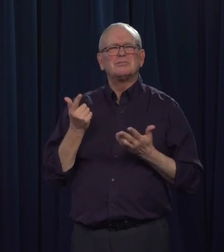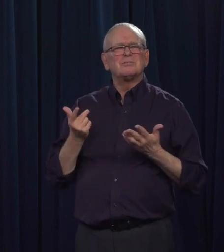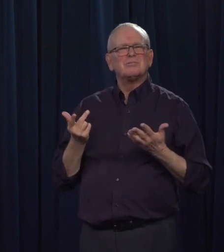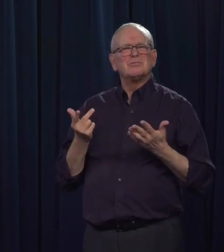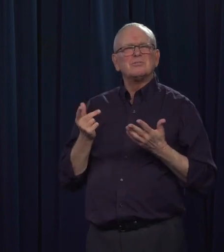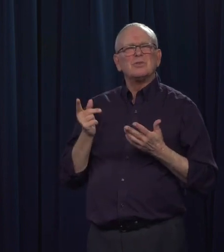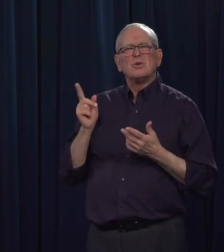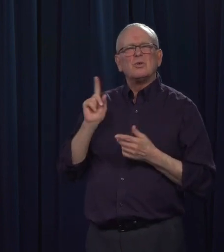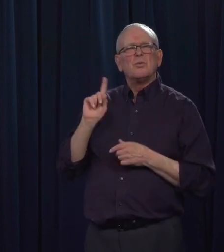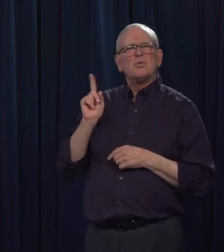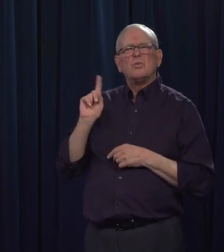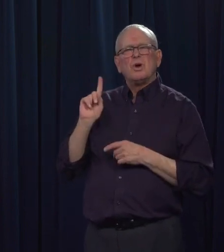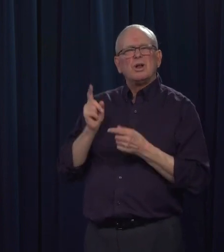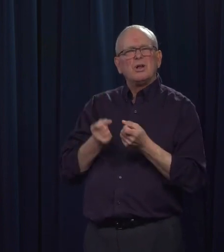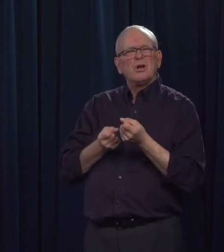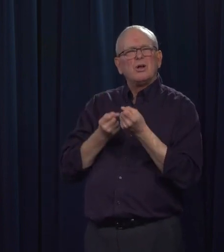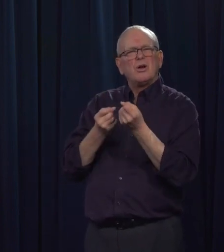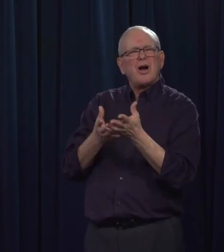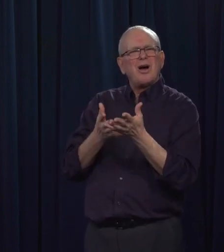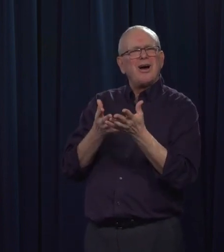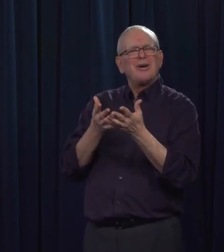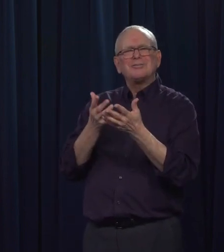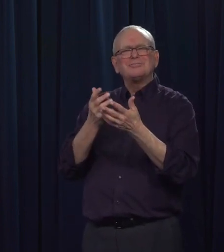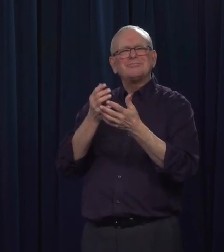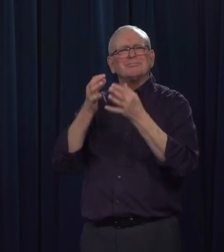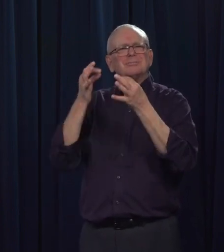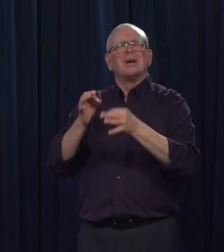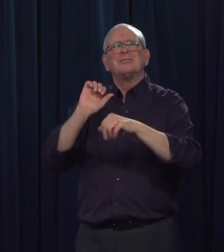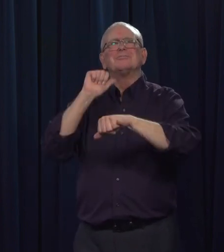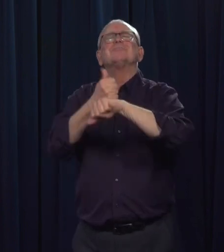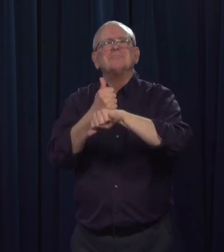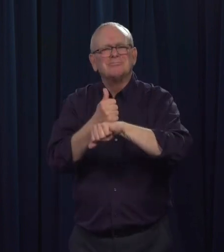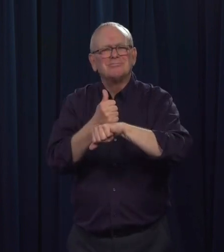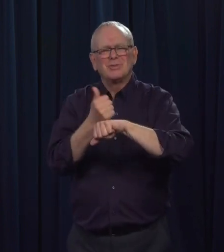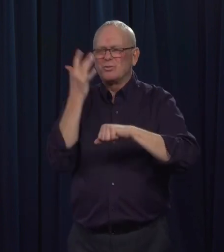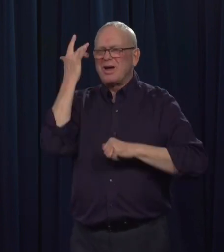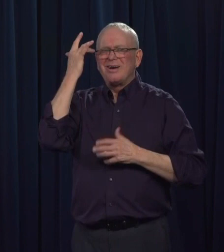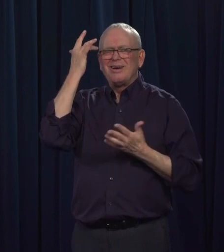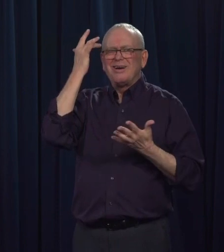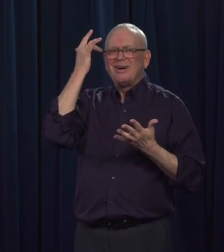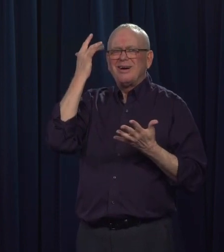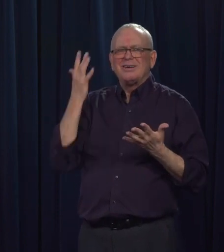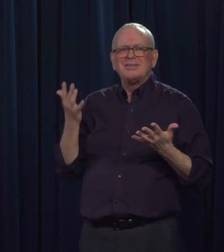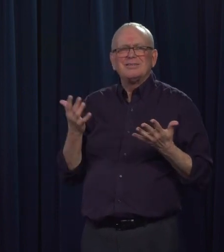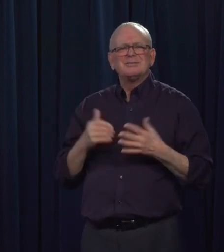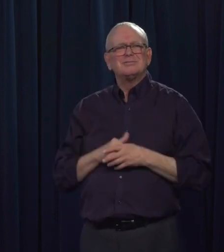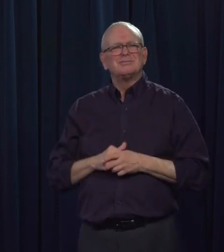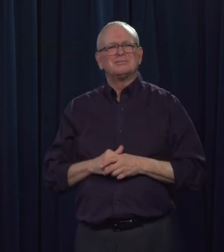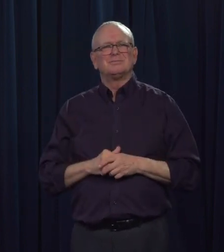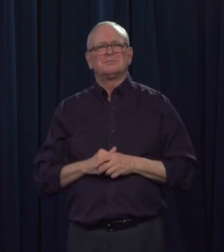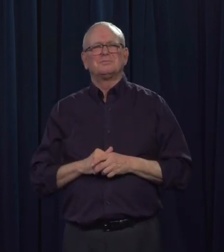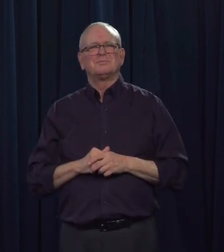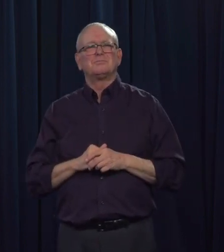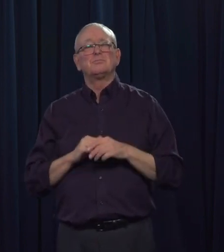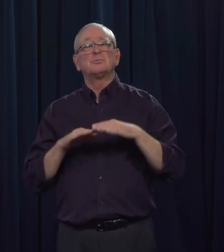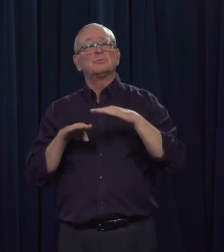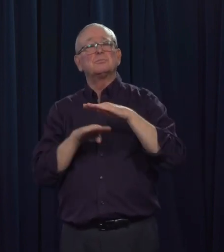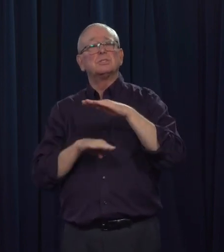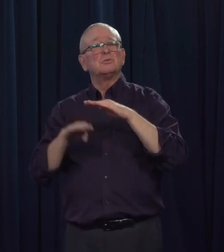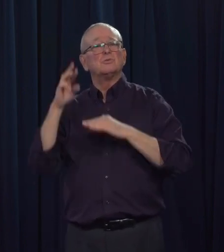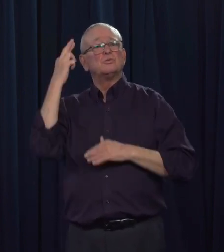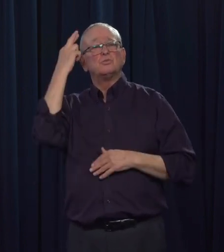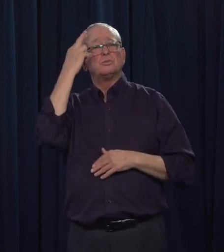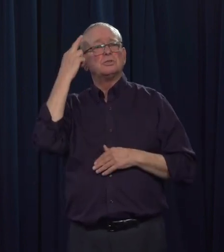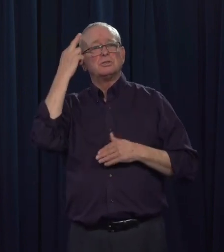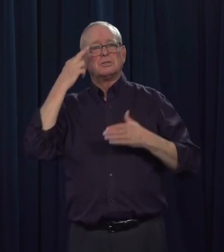the knowledge that as human beings, we have an innate need to be connected with each other socially. It's built into our DNA. We're